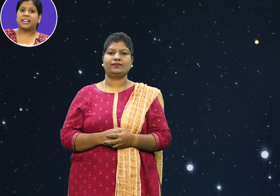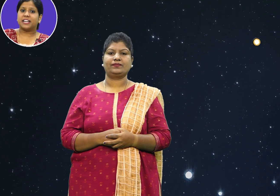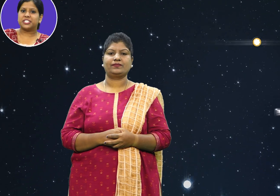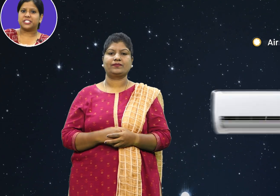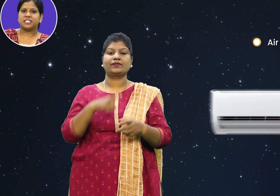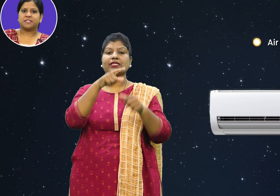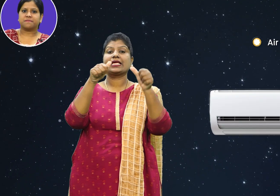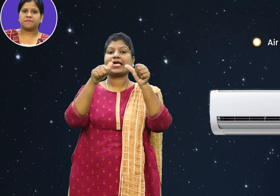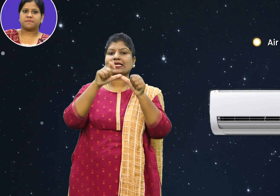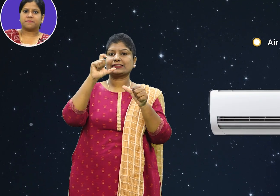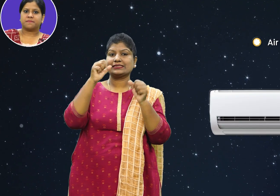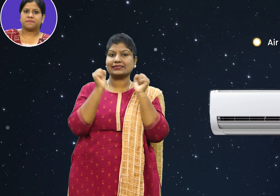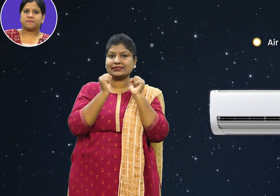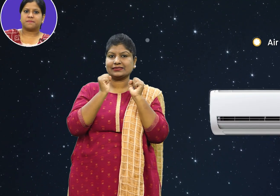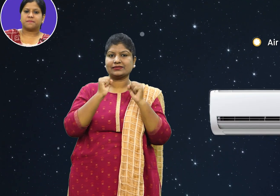air conditioners